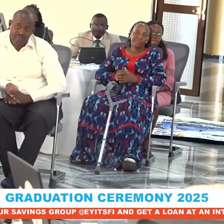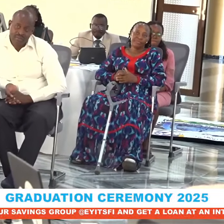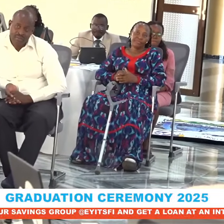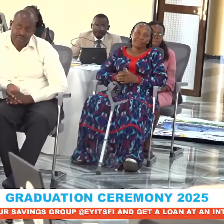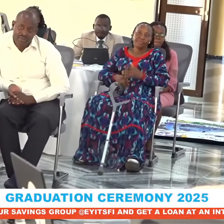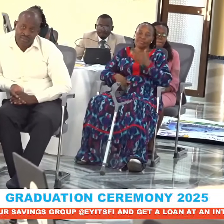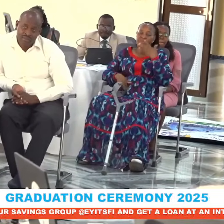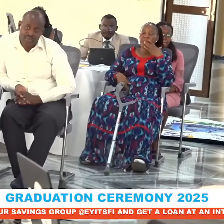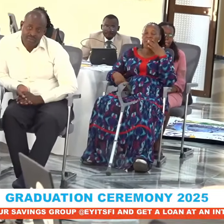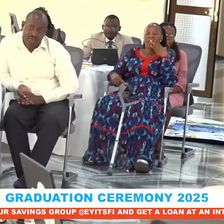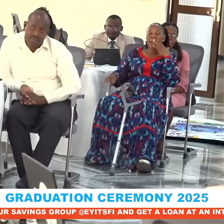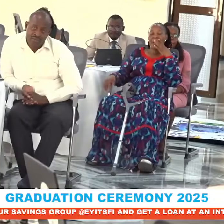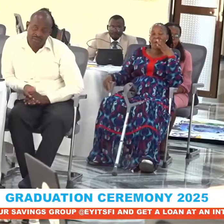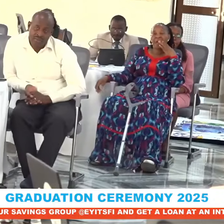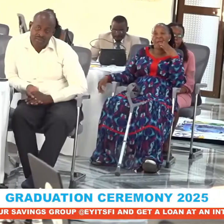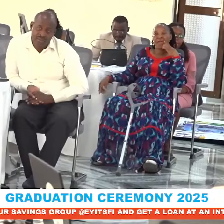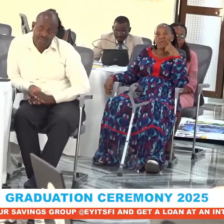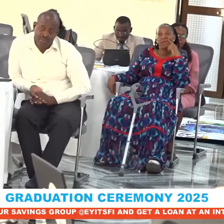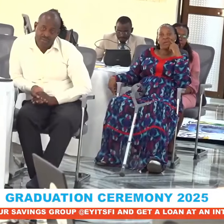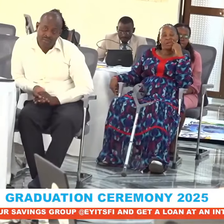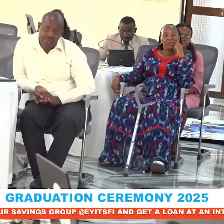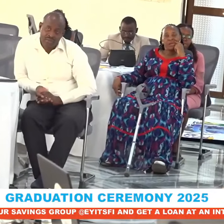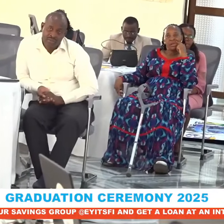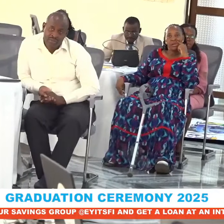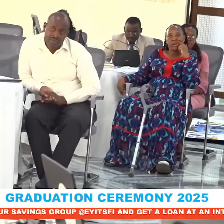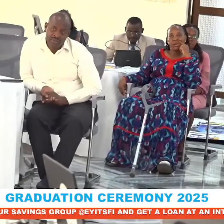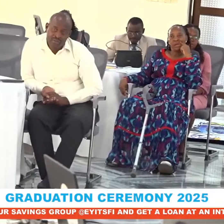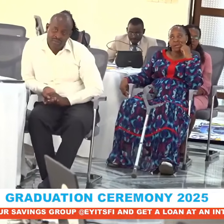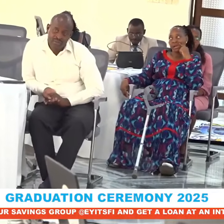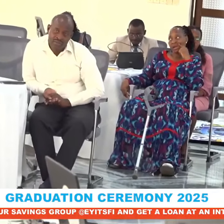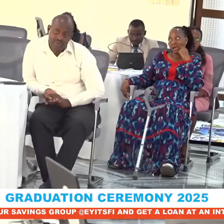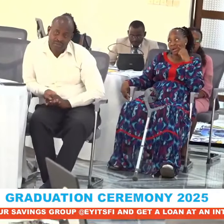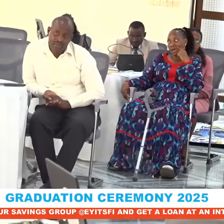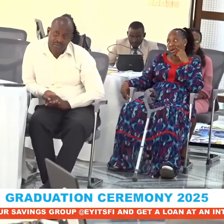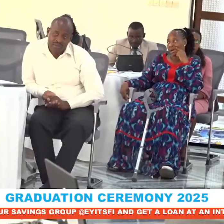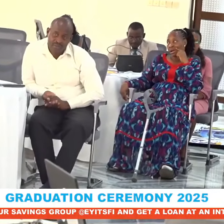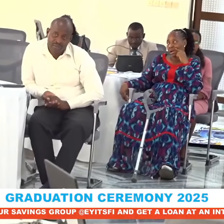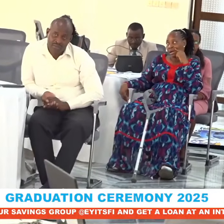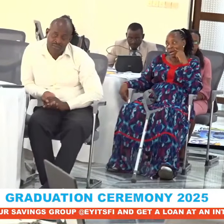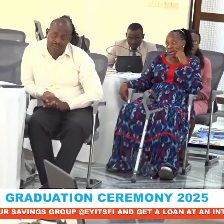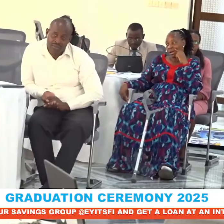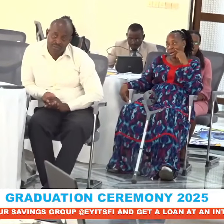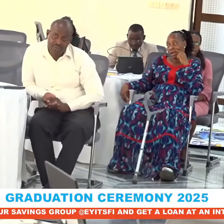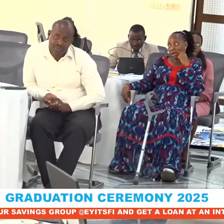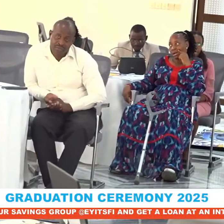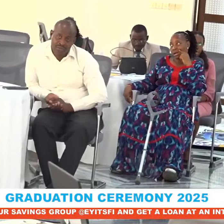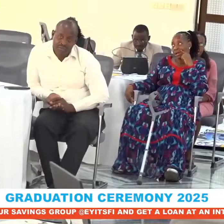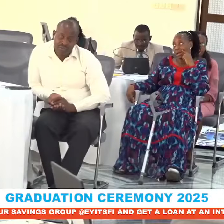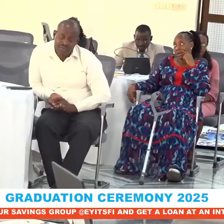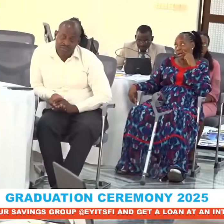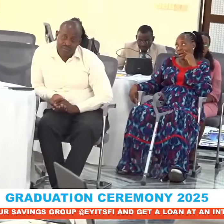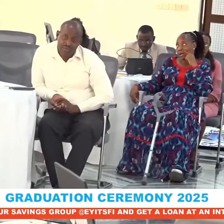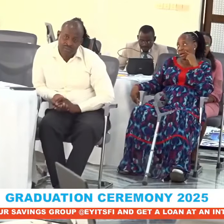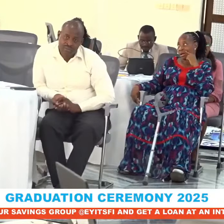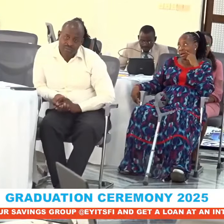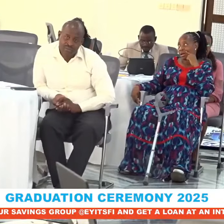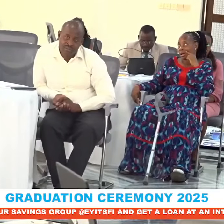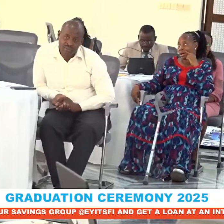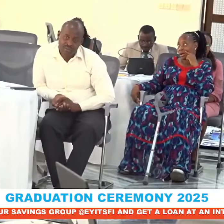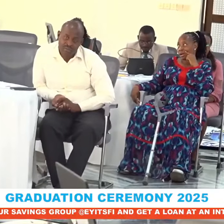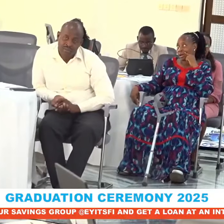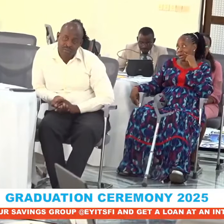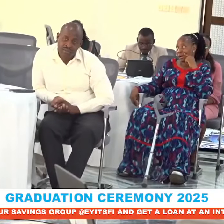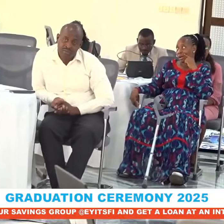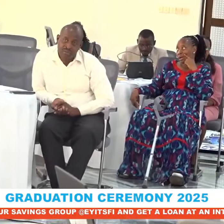against the decision that he wanted the management to take or council, and then